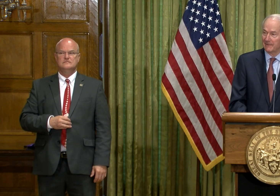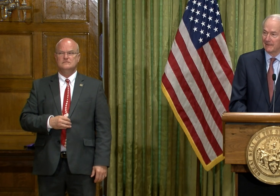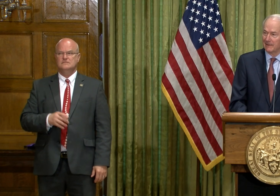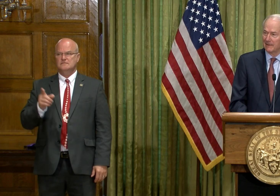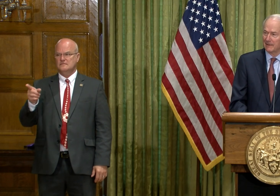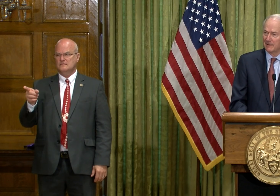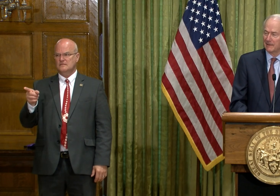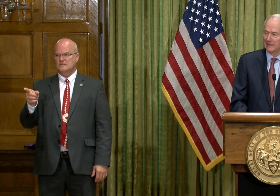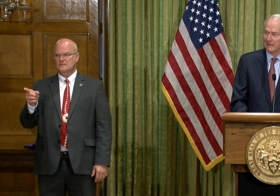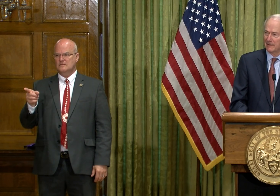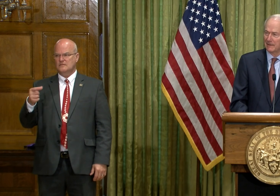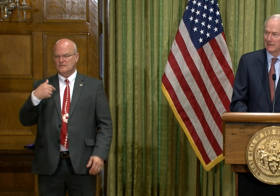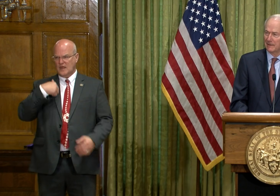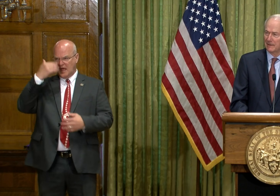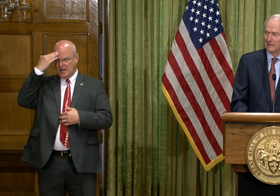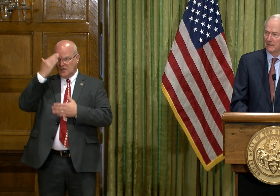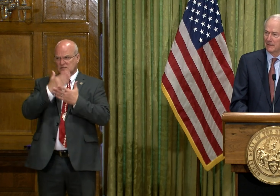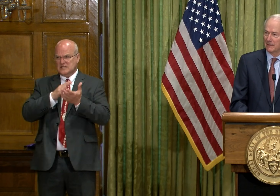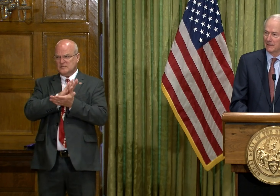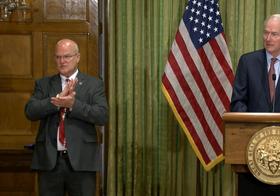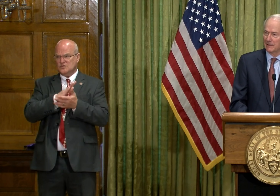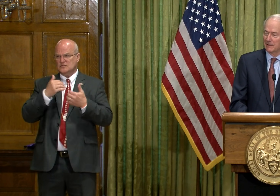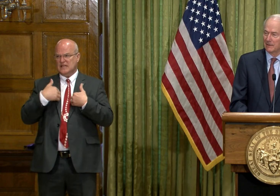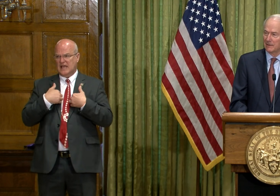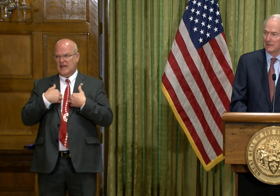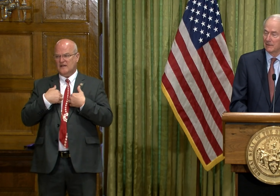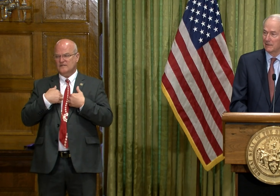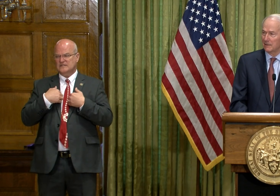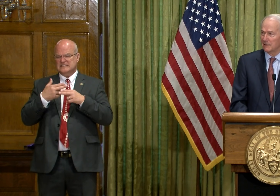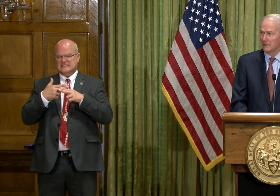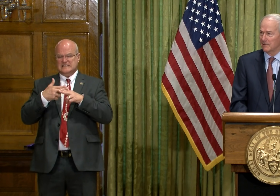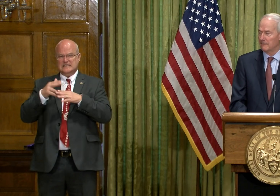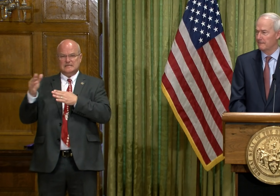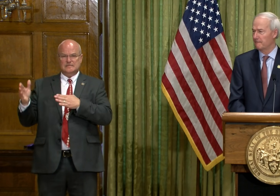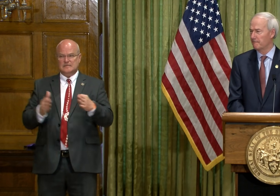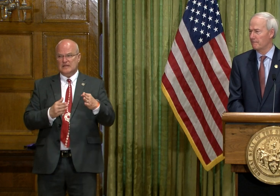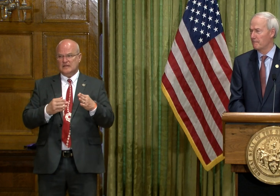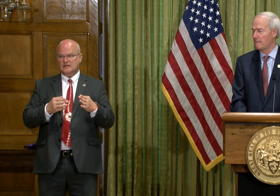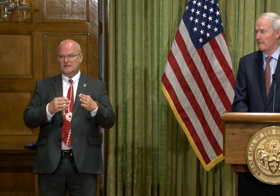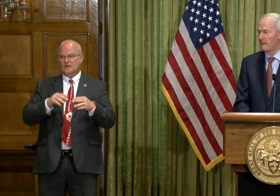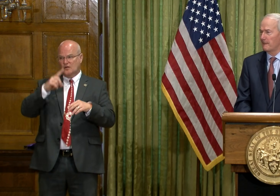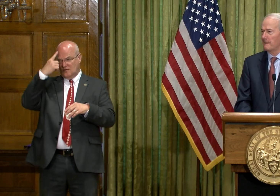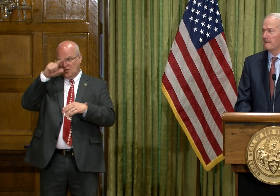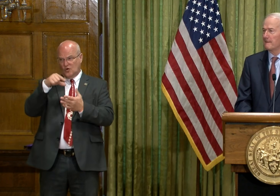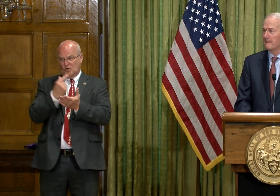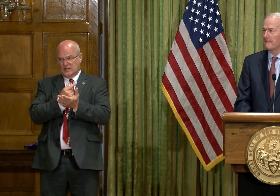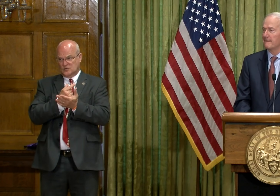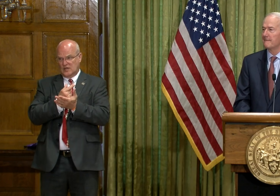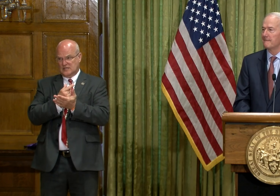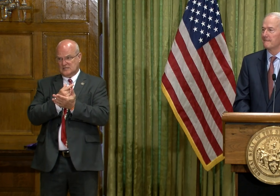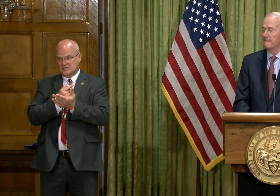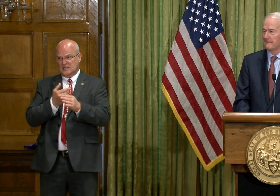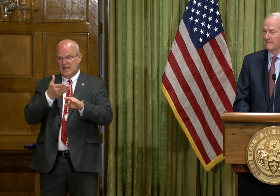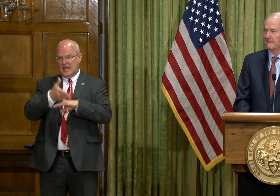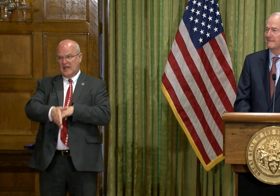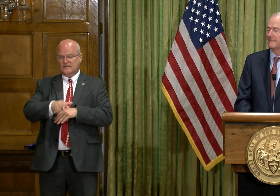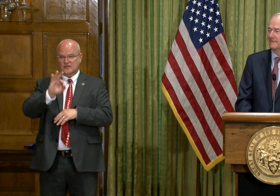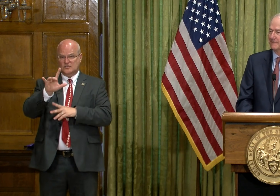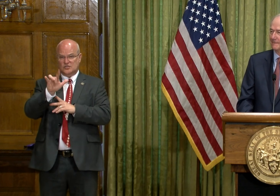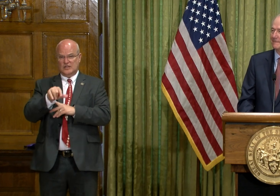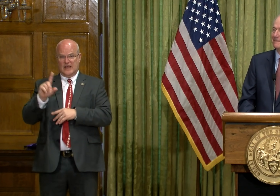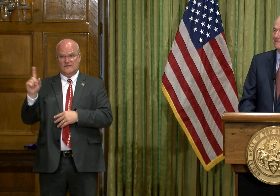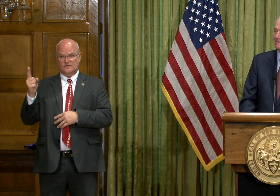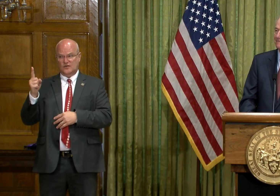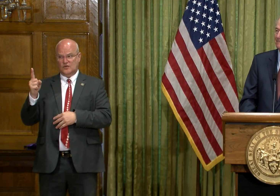Yes, ma'am. Governor, I know that some schools have tentatively set plans, set dates for graduation after